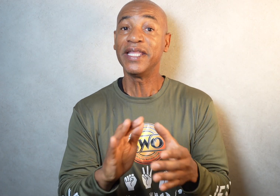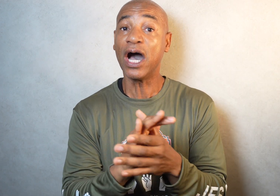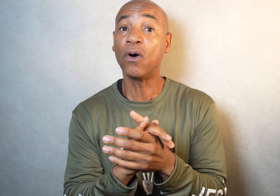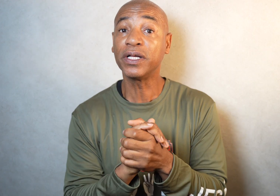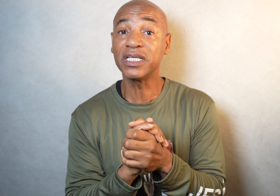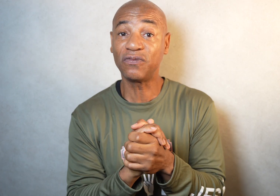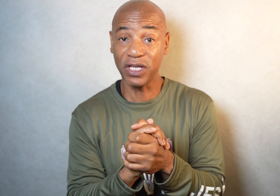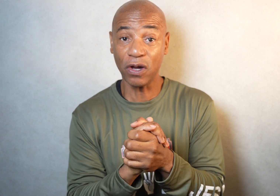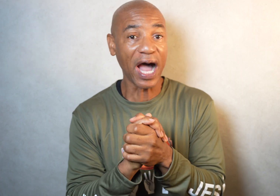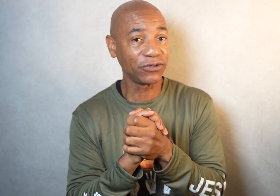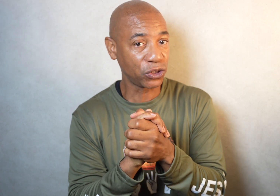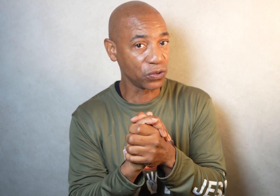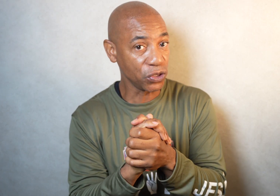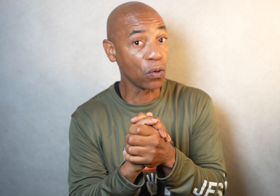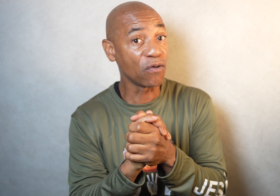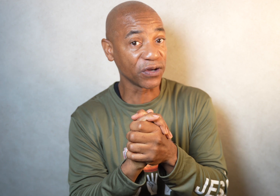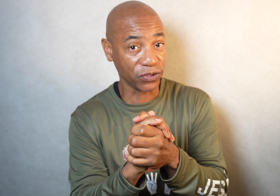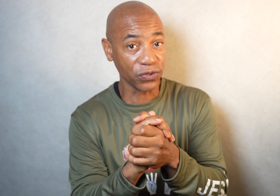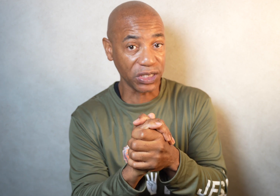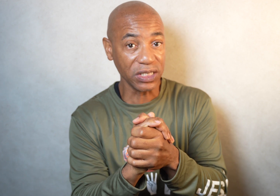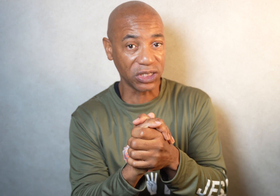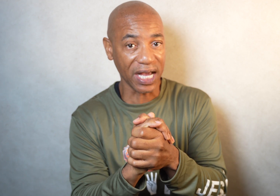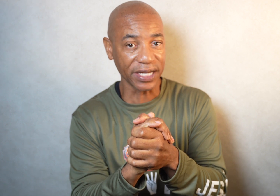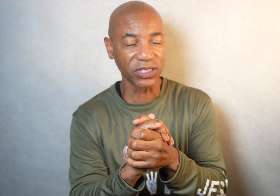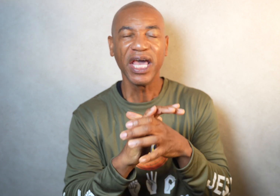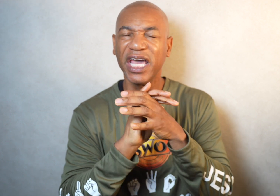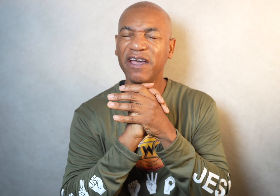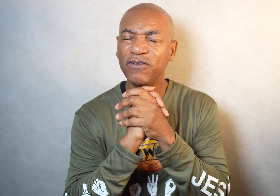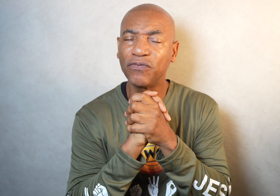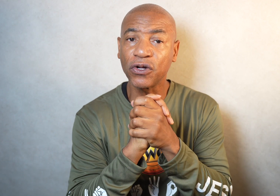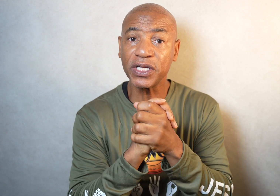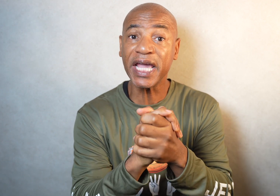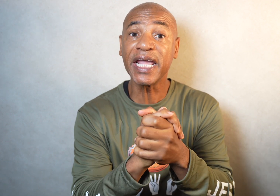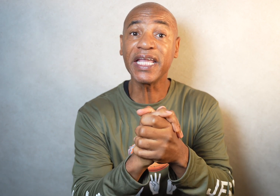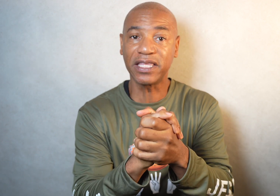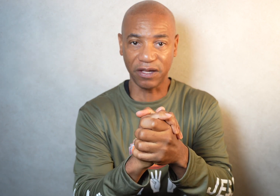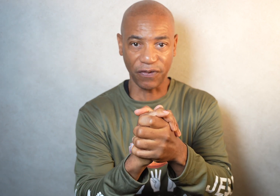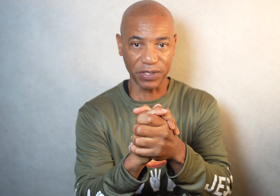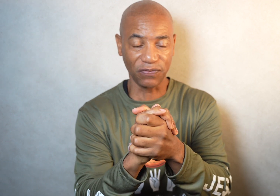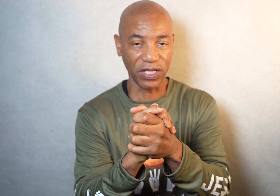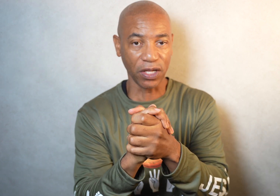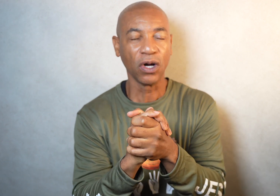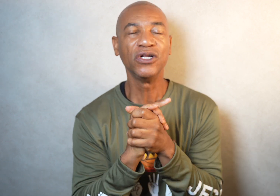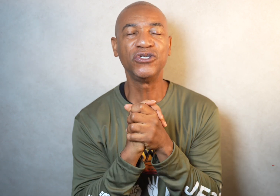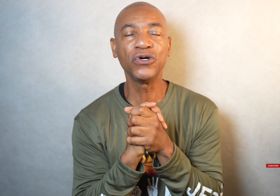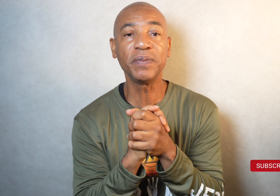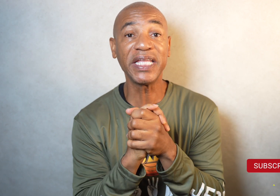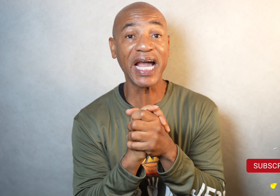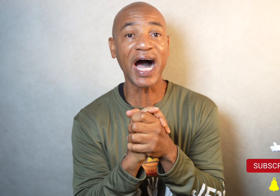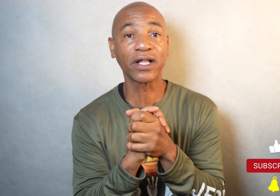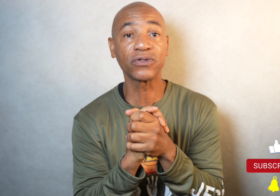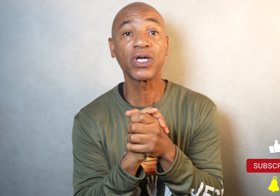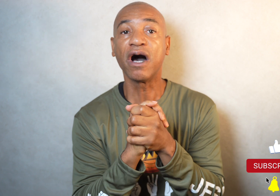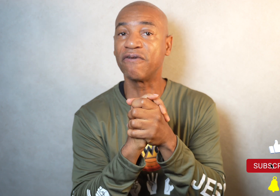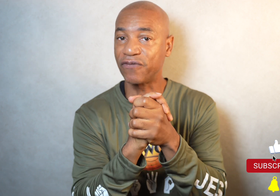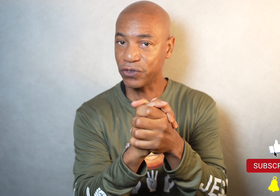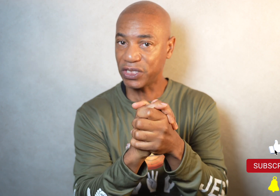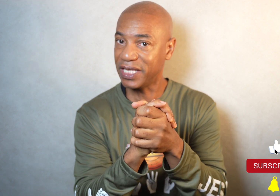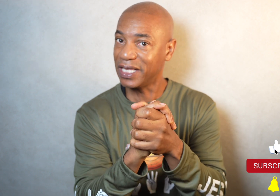Now on this video, I've shown you over 13 signs. If you've learned anything from this video, do me the honors of first hitting the